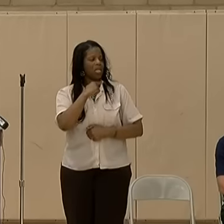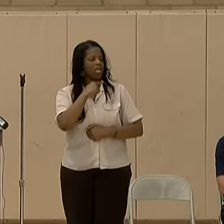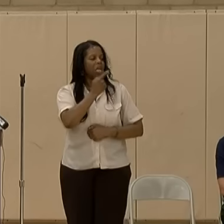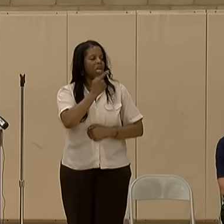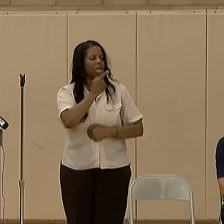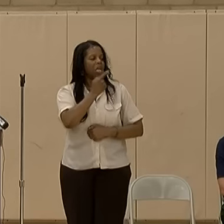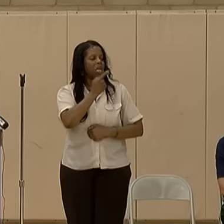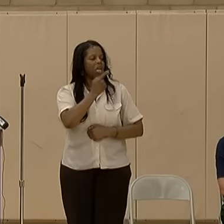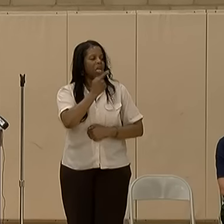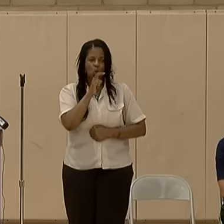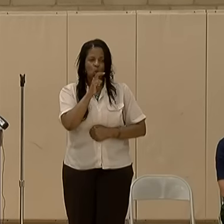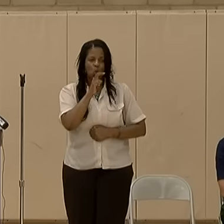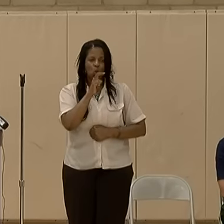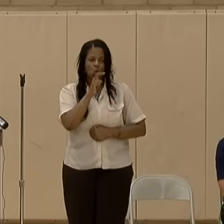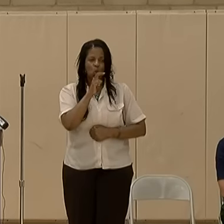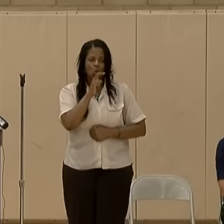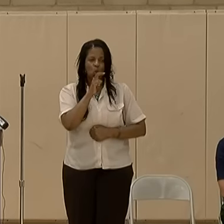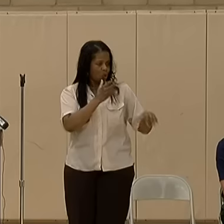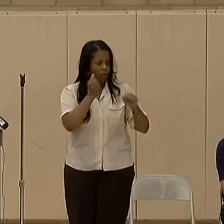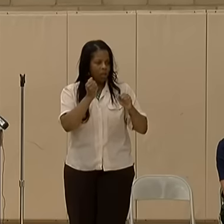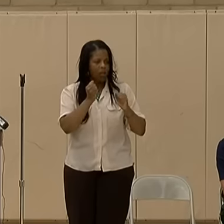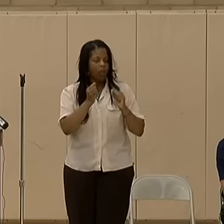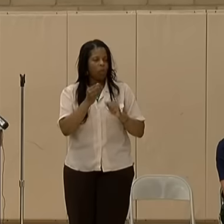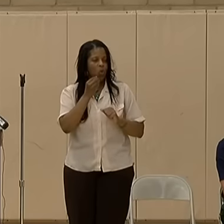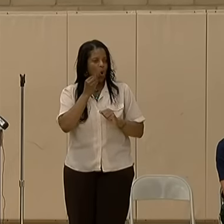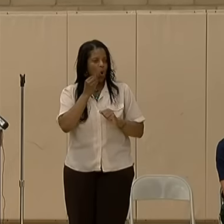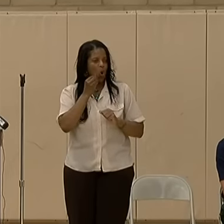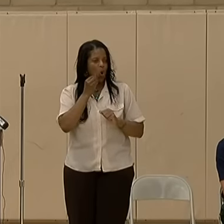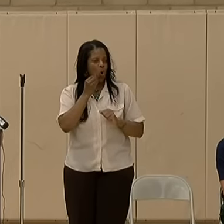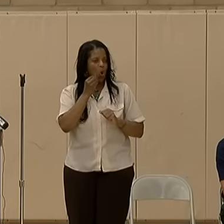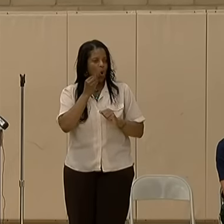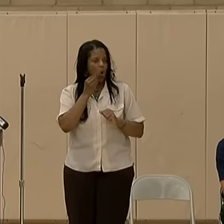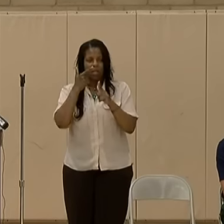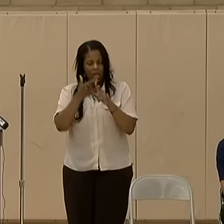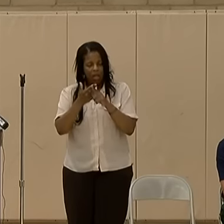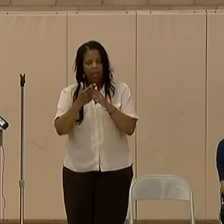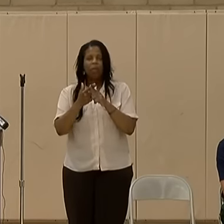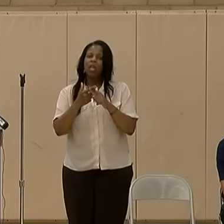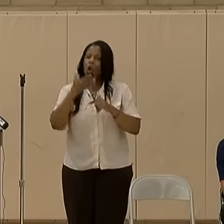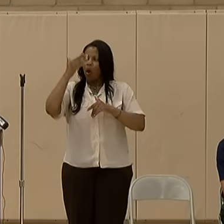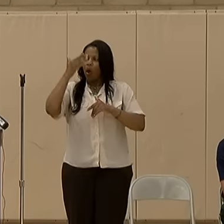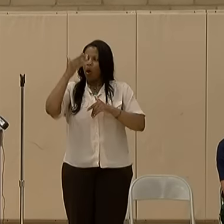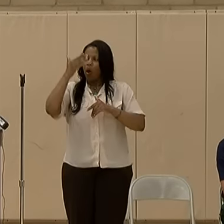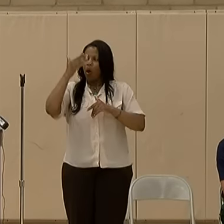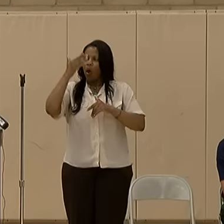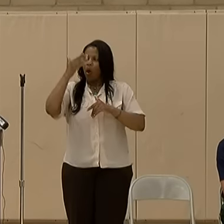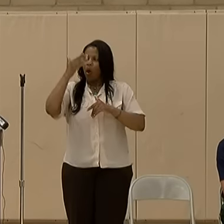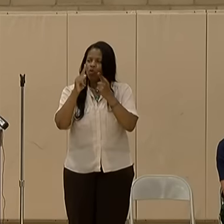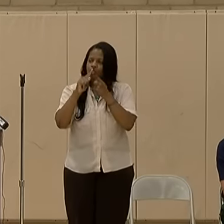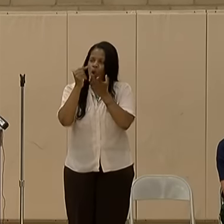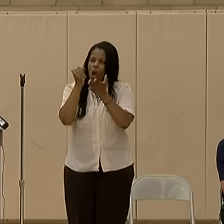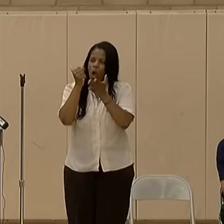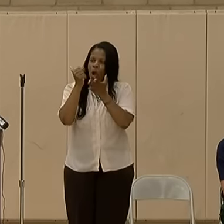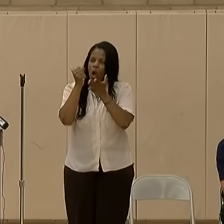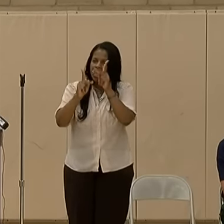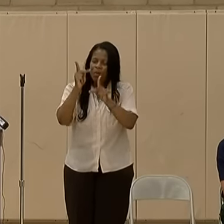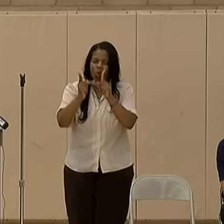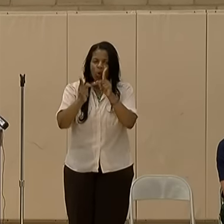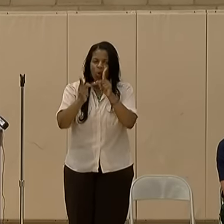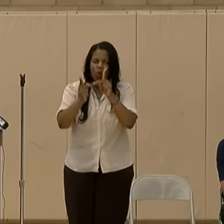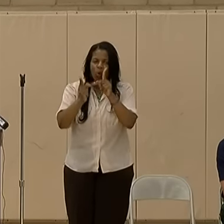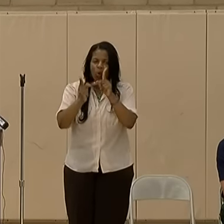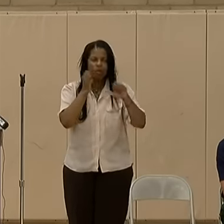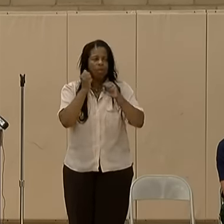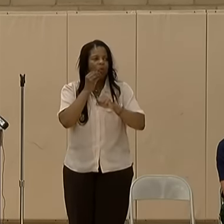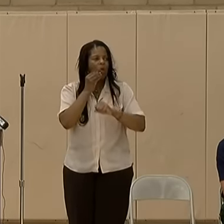needs evacuated and what timeline, and then they go put themselves in front of the fire to evacuate you folks, and it is the